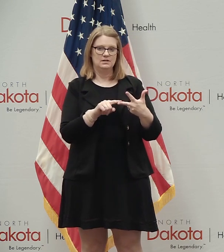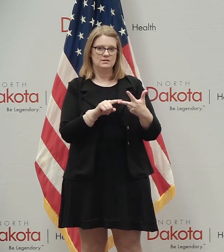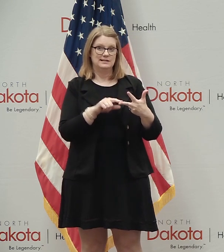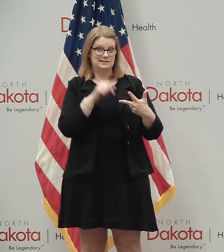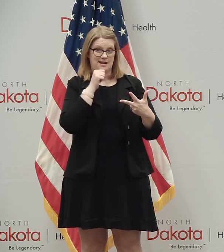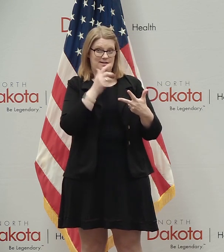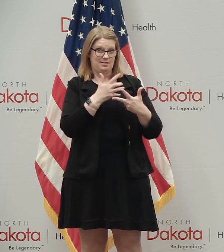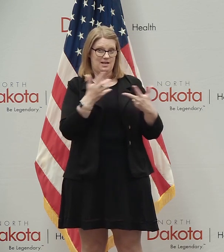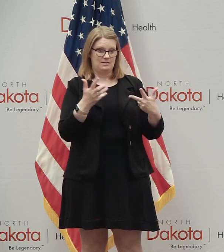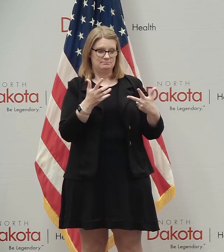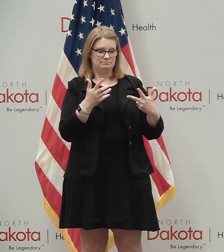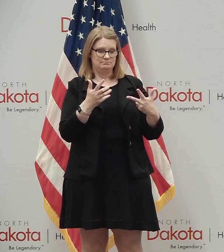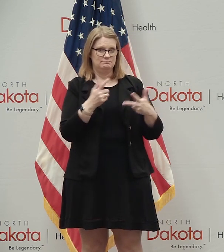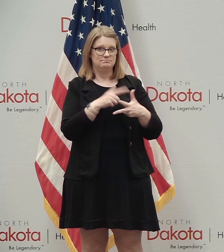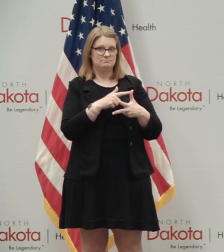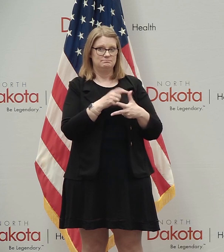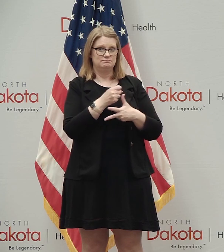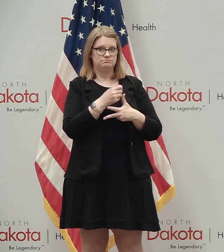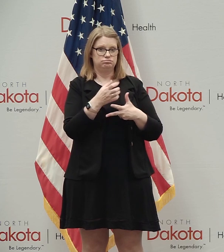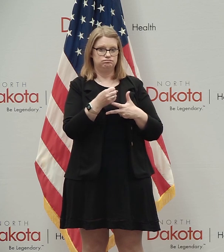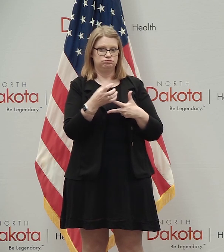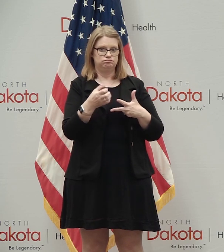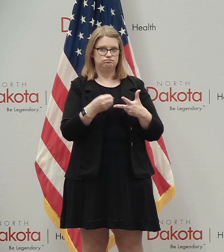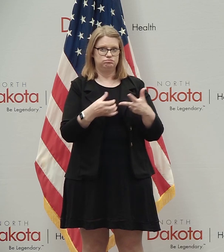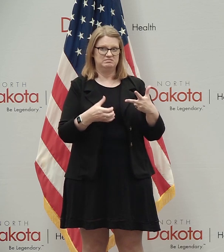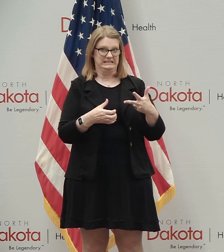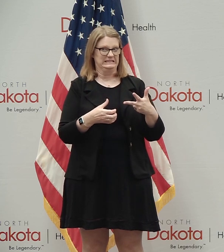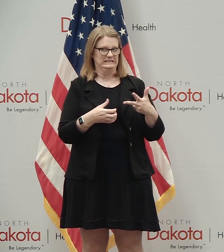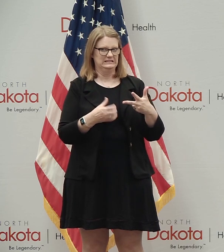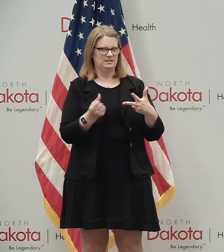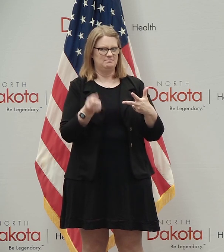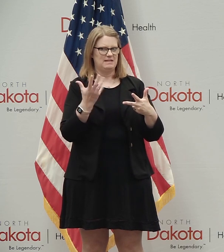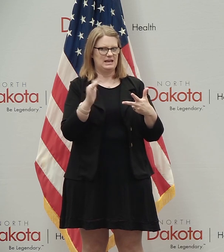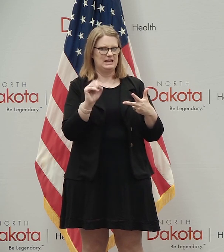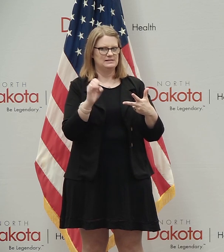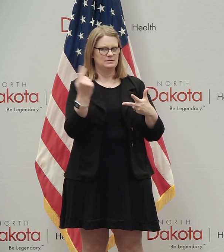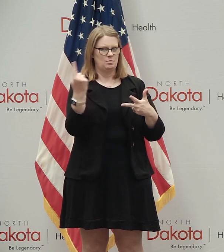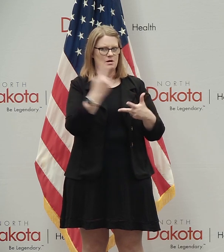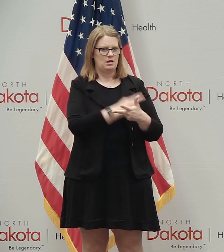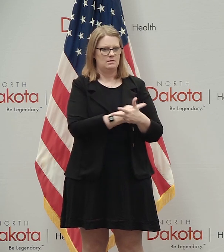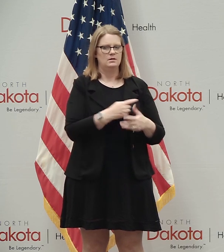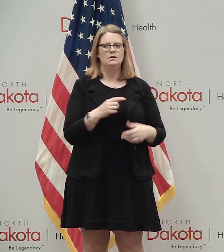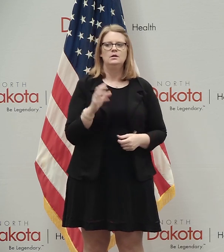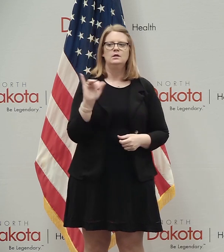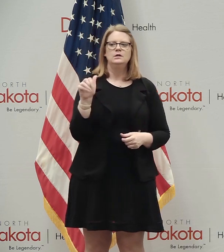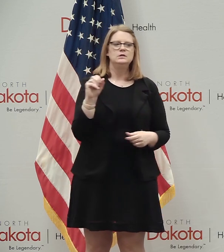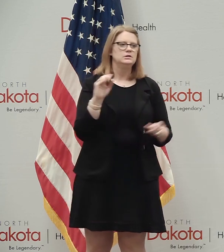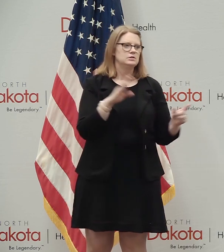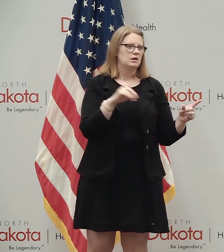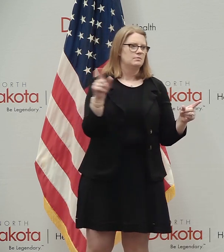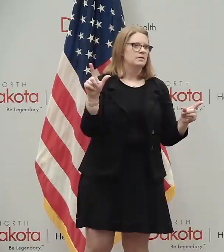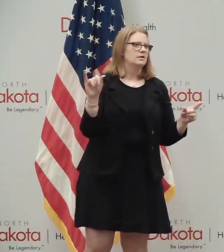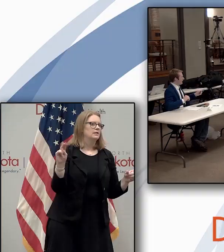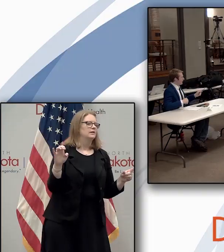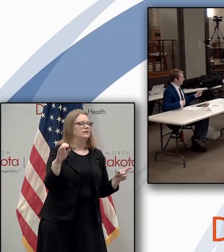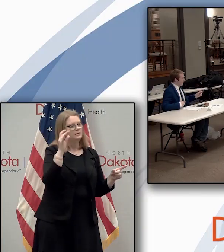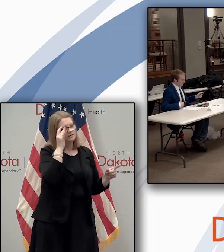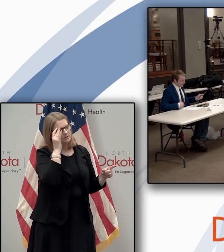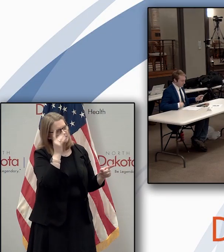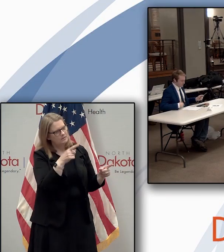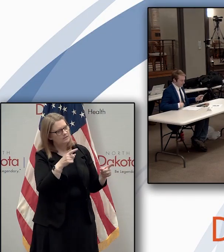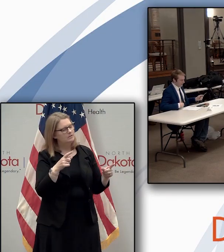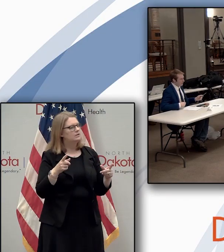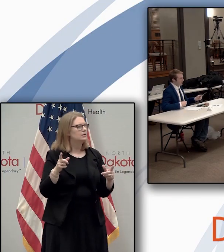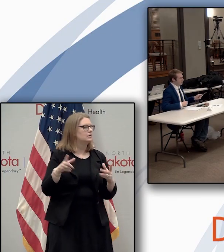presence before, end up with having a large number of cases in a single day. Okay, Jacob, and then Lane. Kind